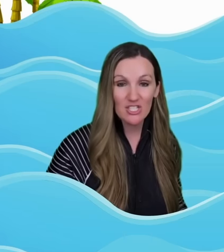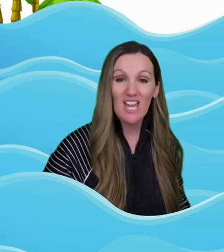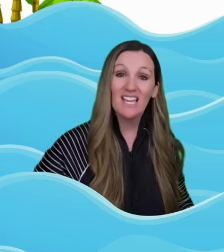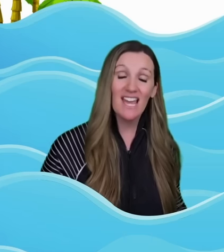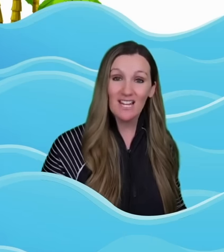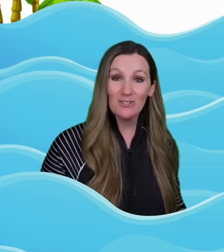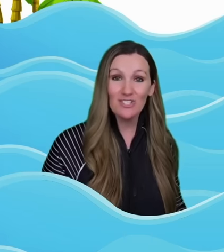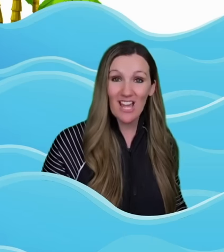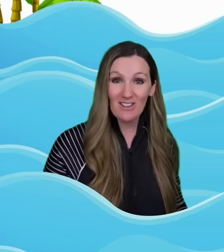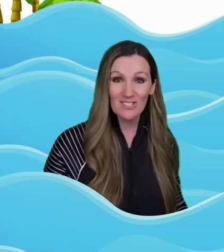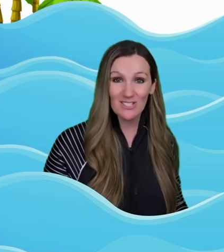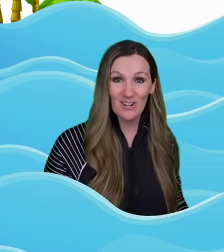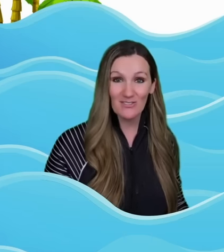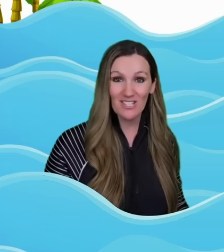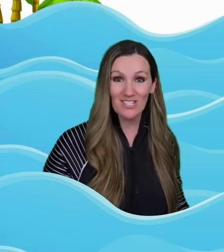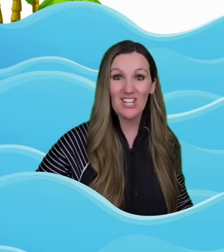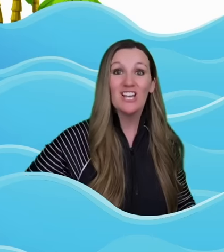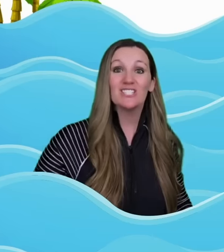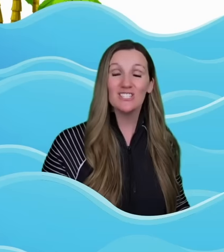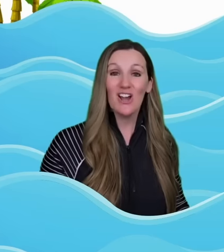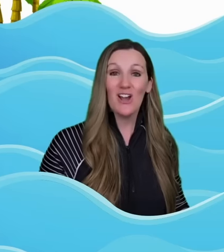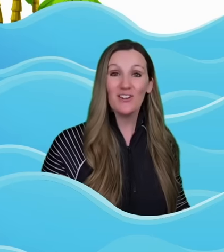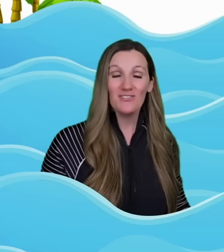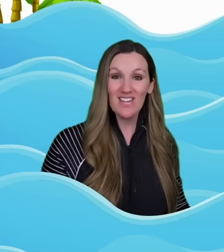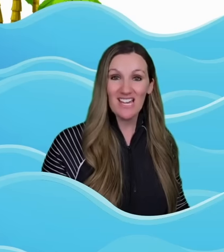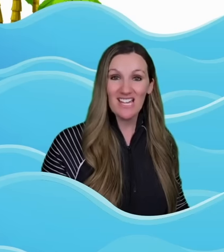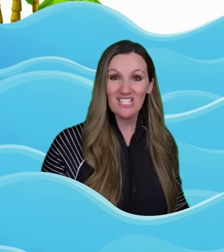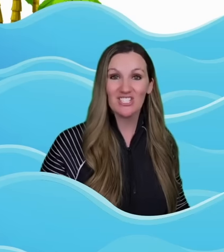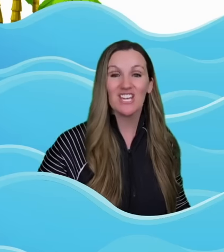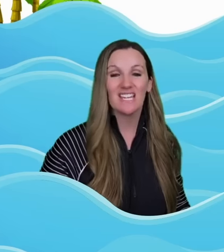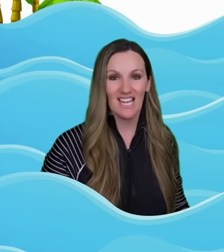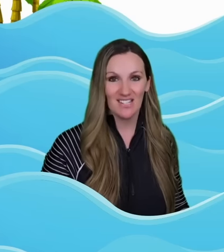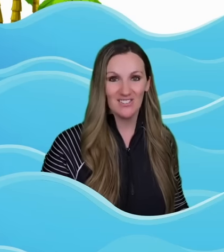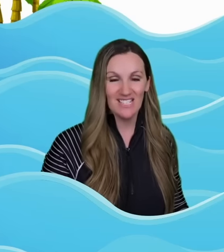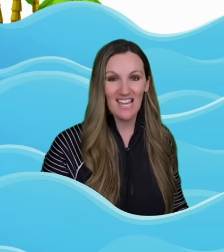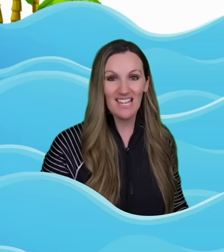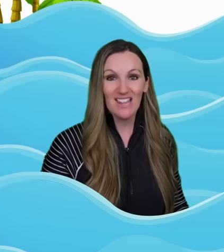Starfish. Can you shout starfish? Starfish. Can you say it low?